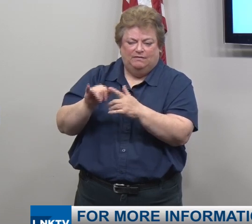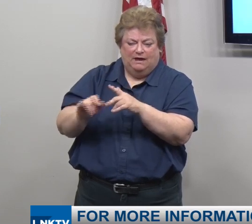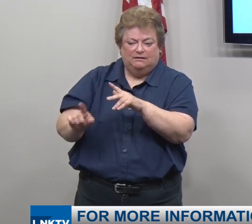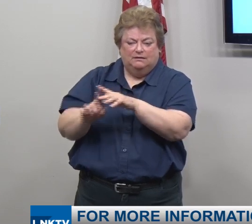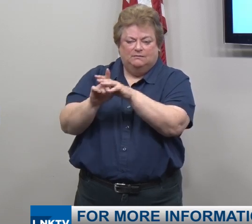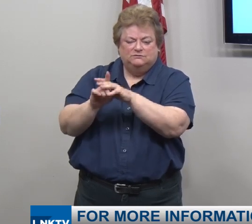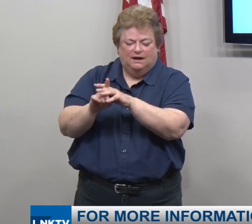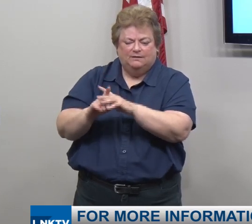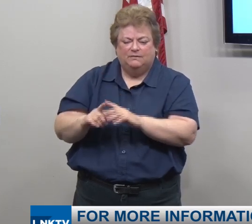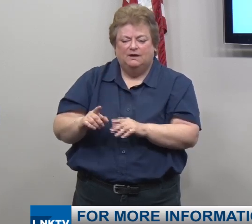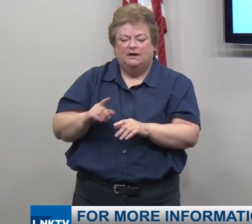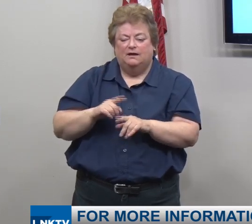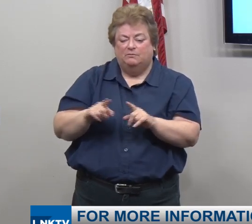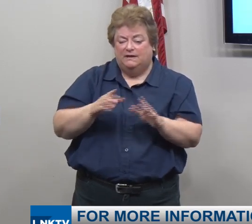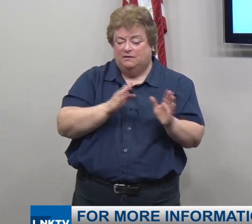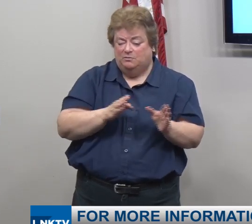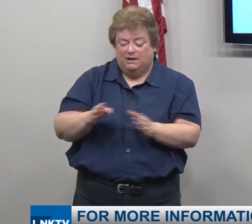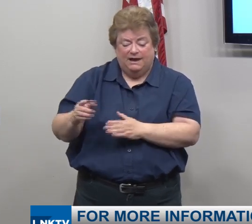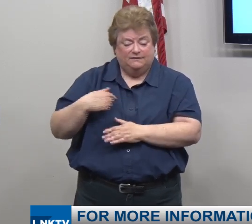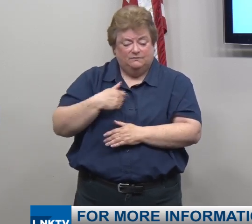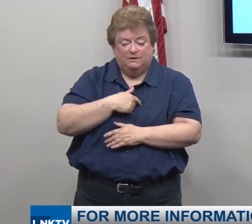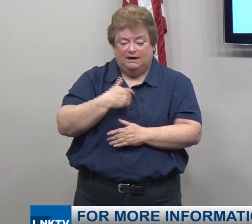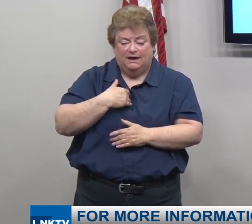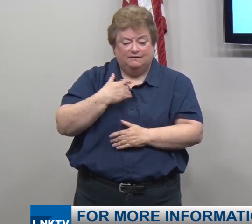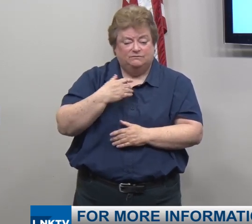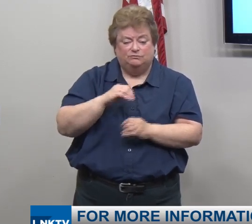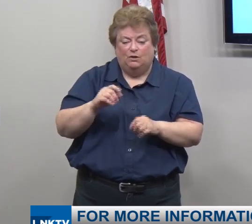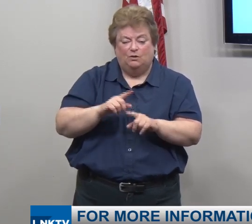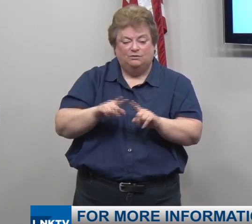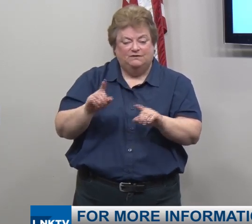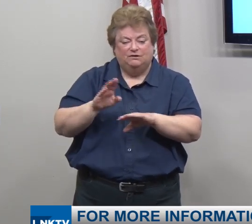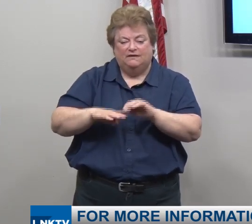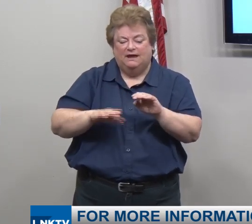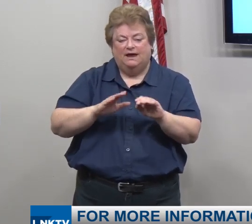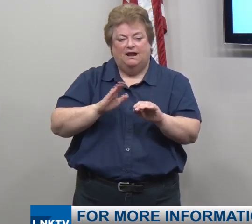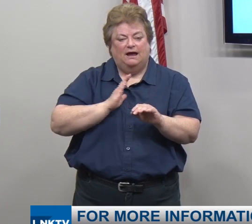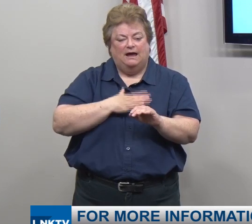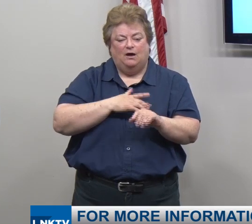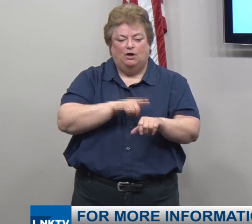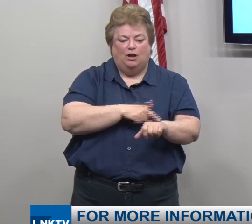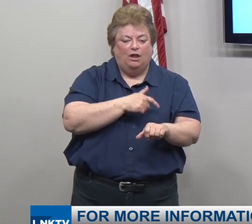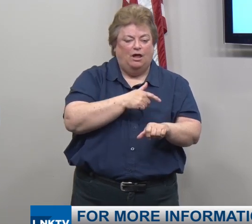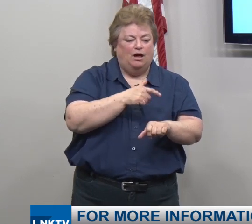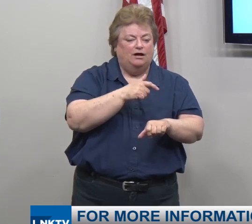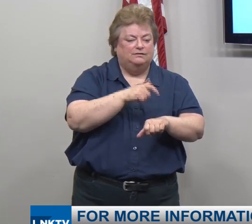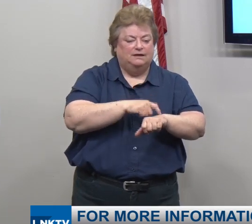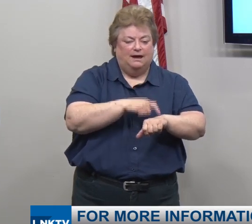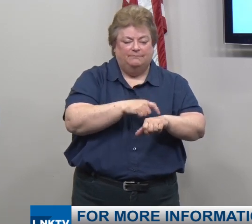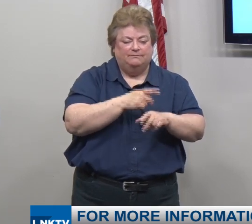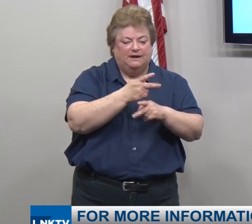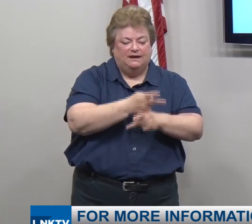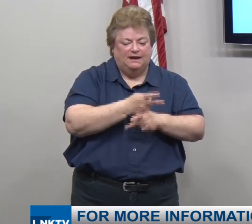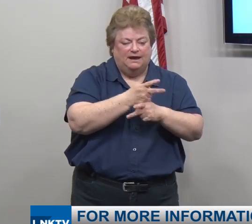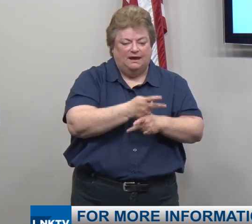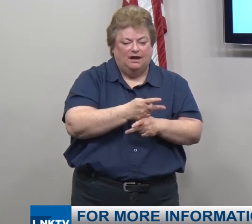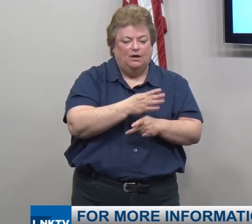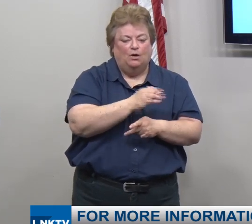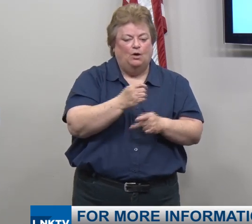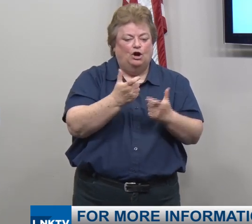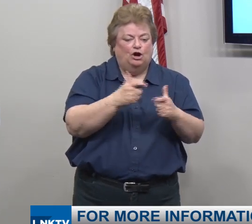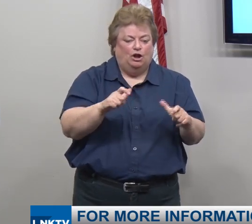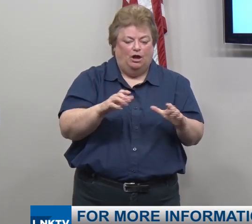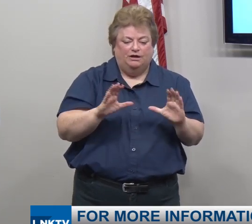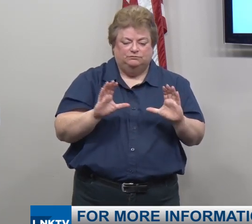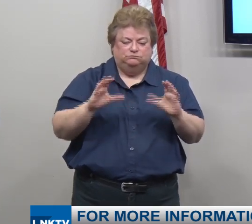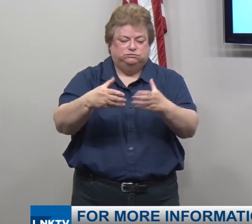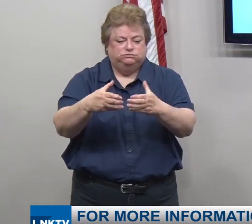are all the plans we have in place, no different than we have for our long-term care centers or other large congregate areas